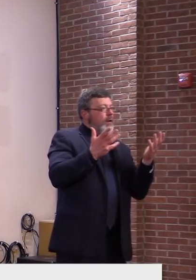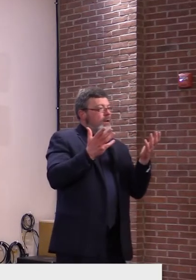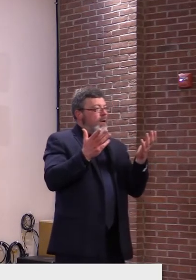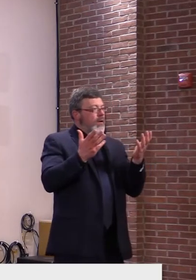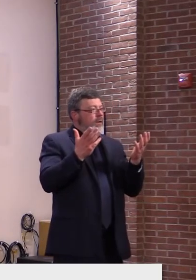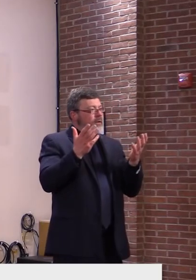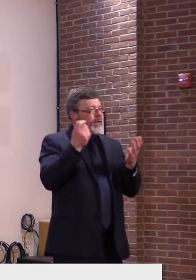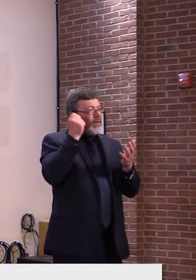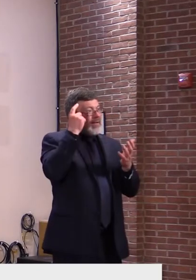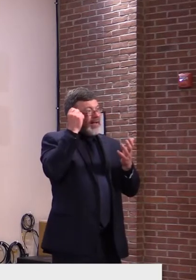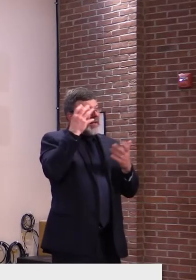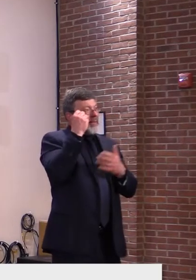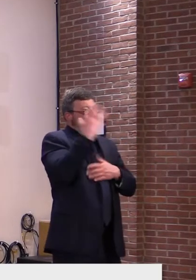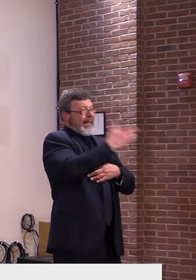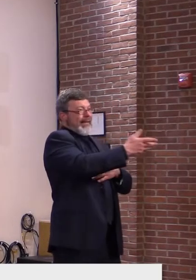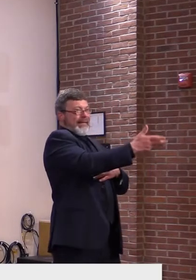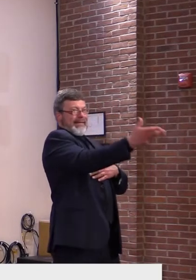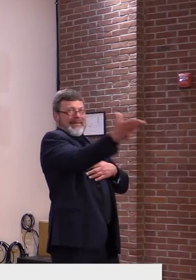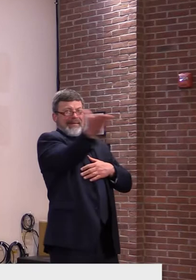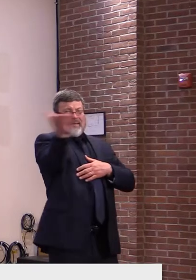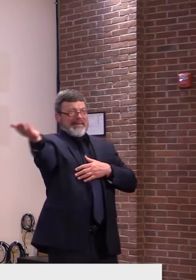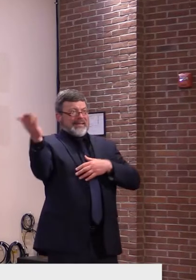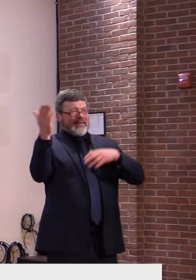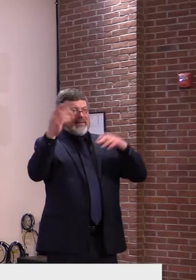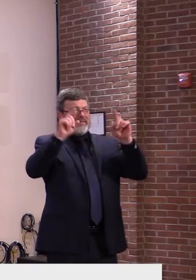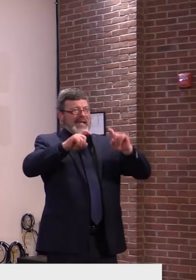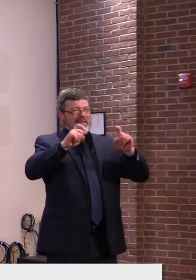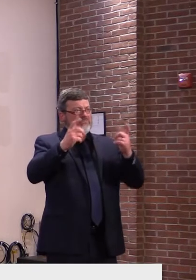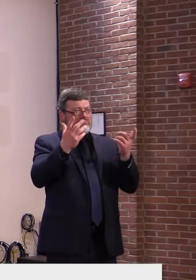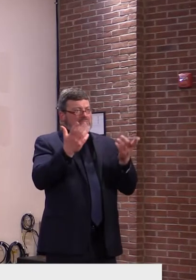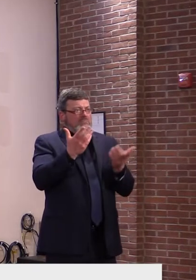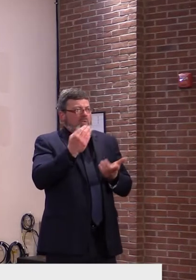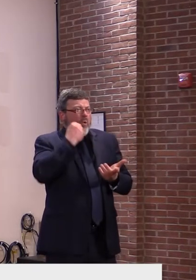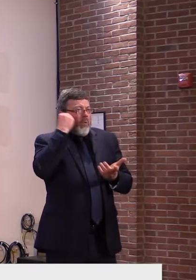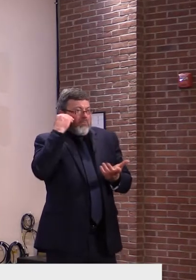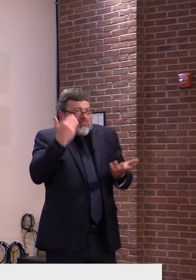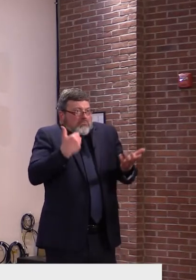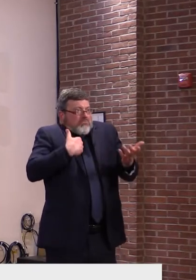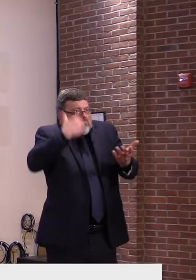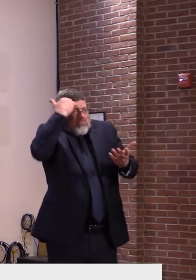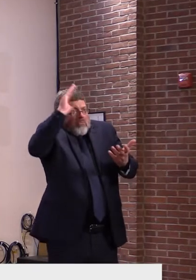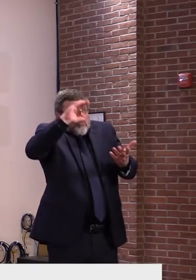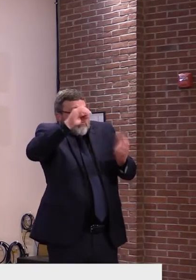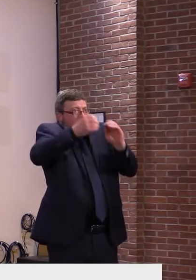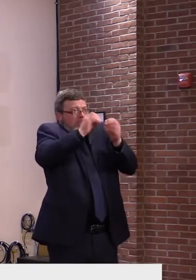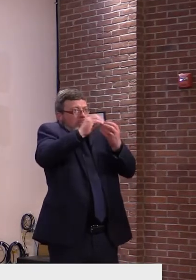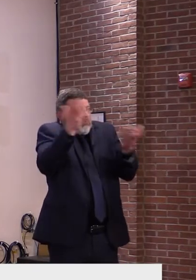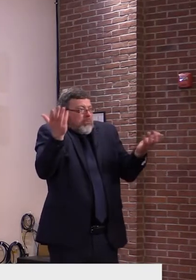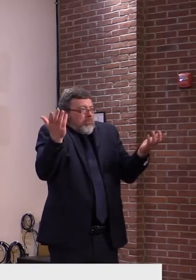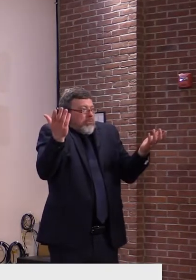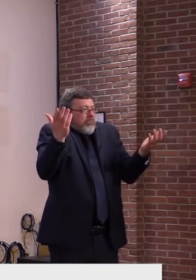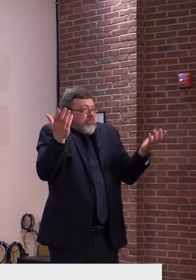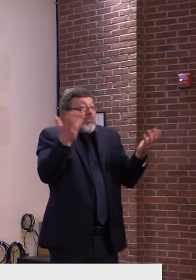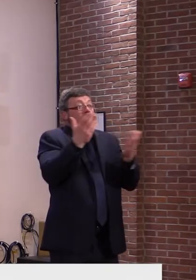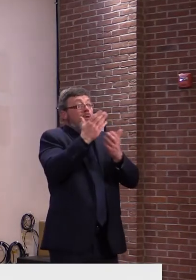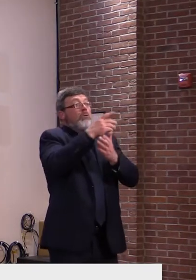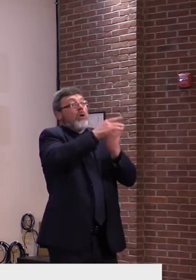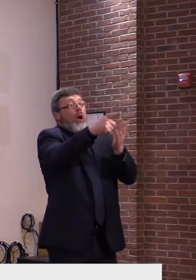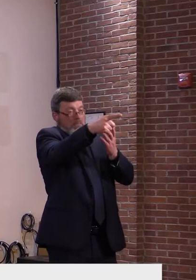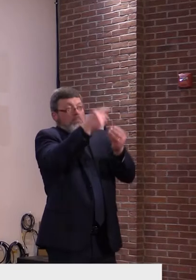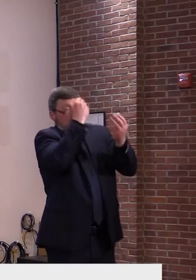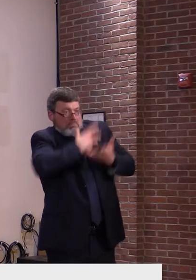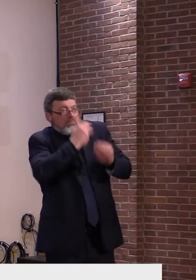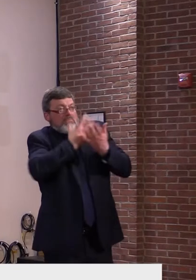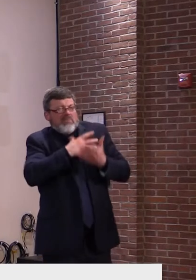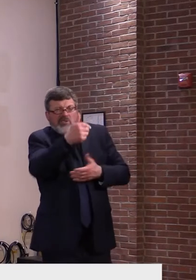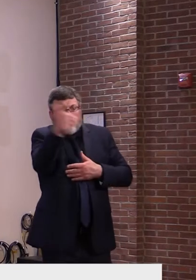home. Some of those are reporting, but many of those are not. those who have a positive test tend to report more than those